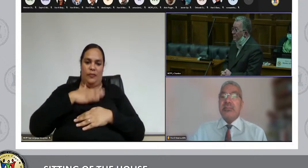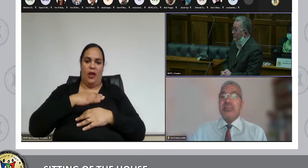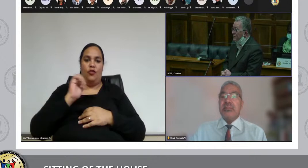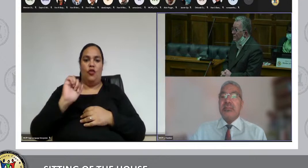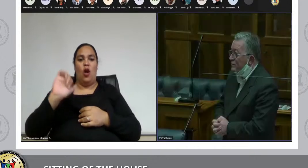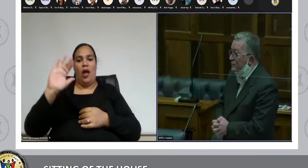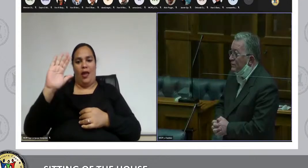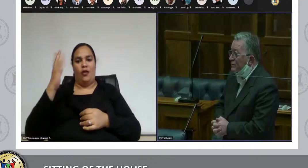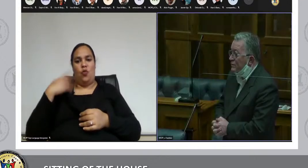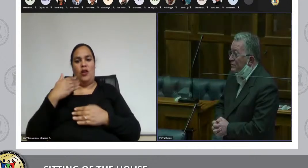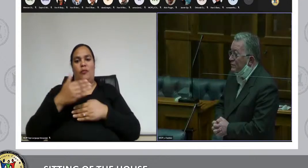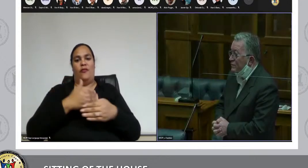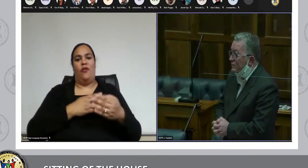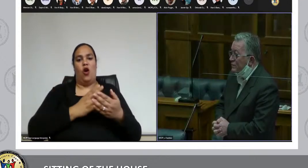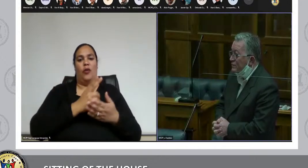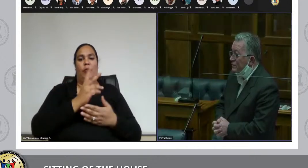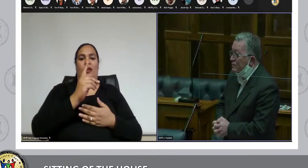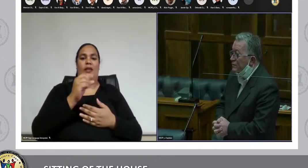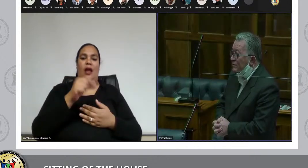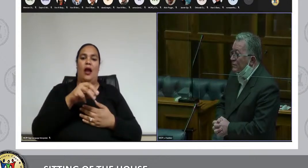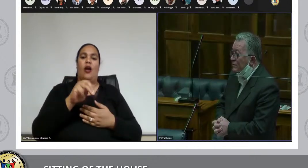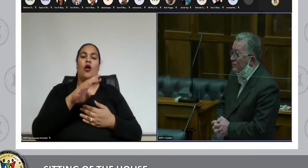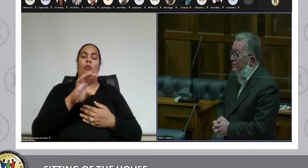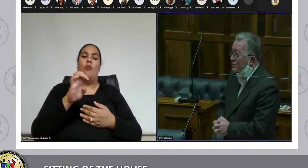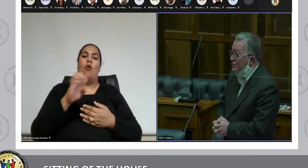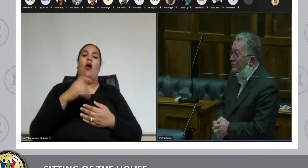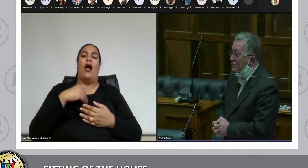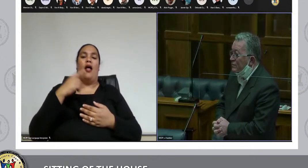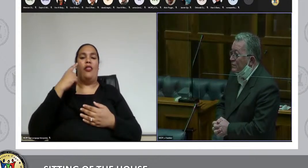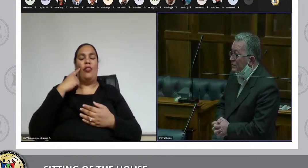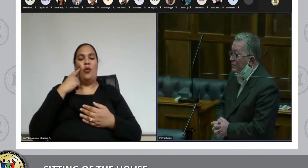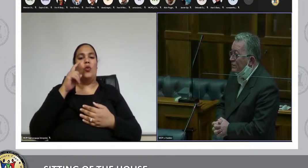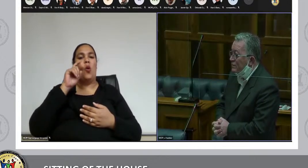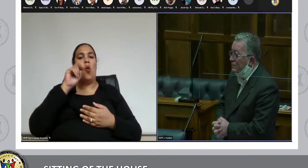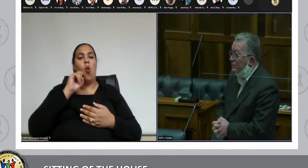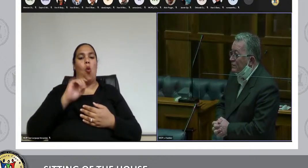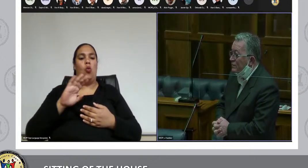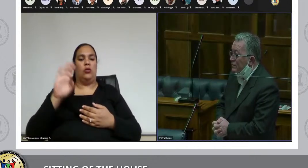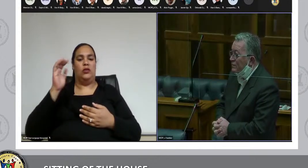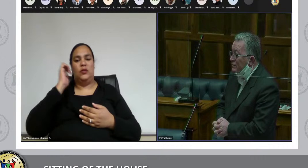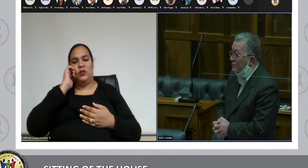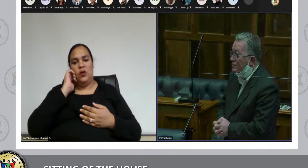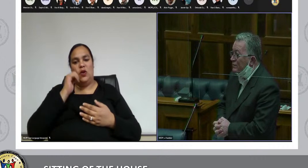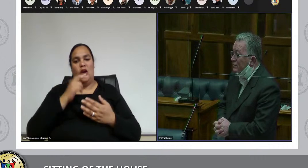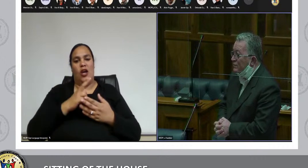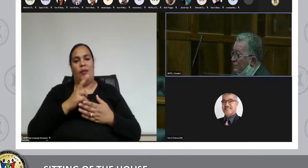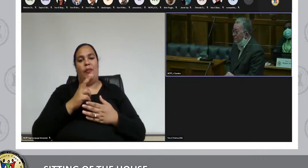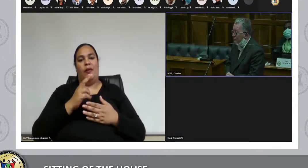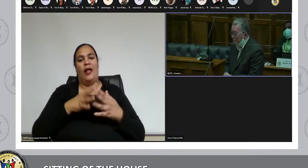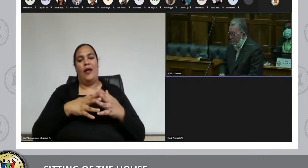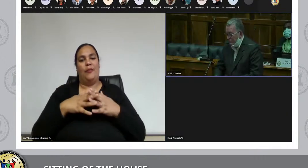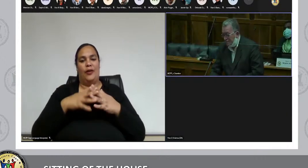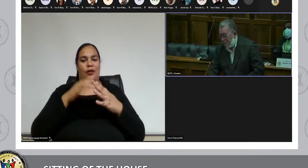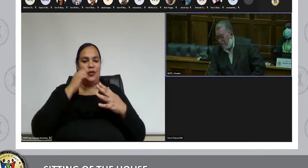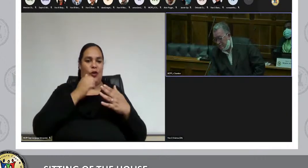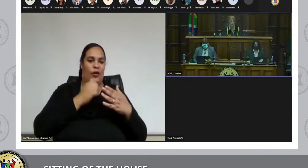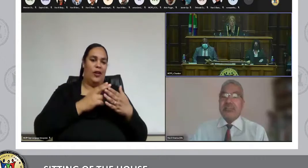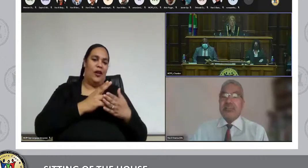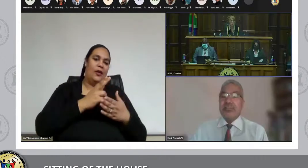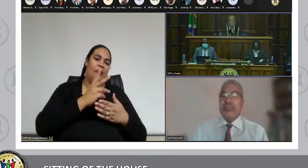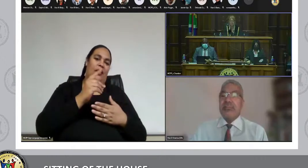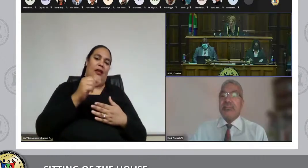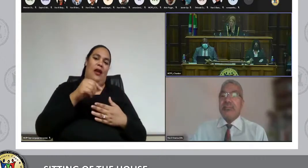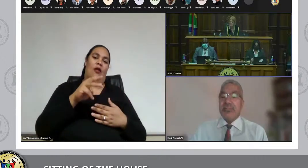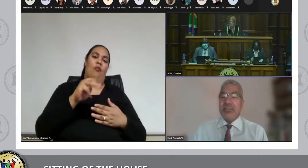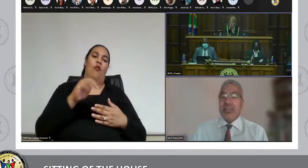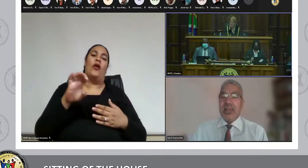hand was up before Honourable Dugmore's. I thought that was an old hand. Honourable America, you may take it. Sorry, Honourable Dugmore, his hand